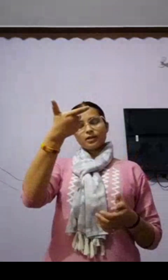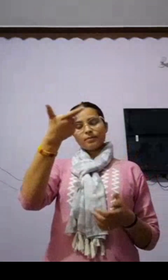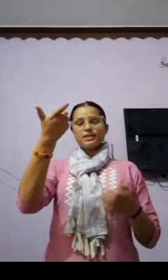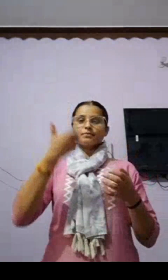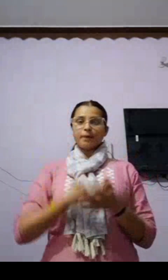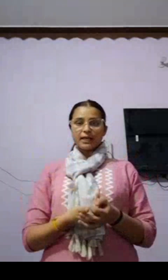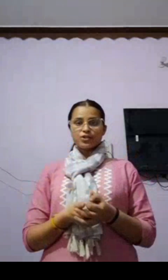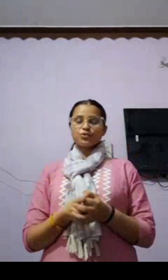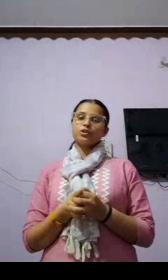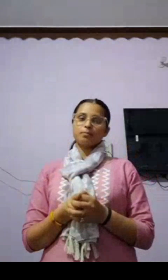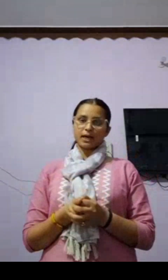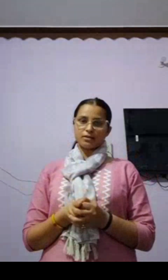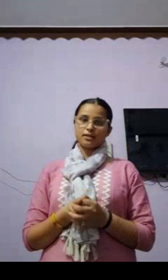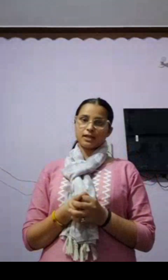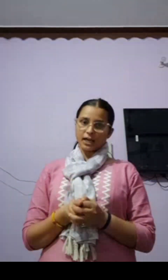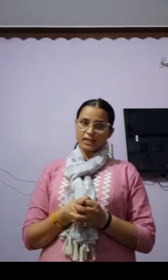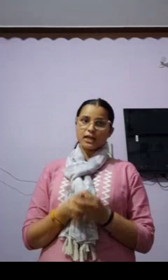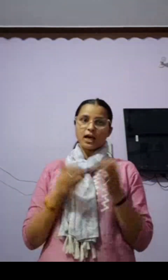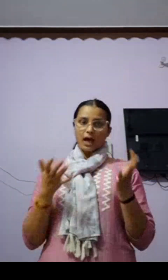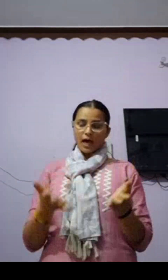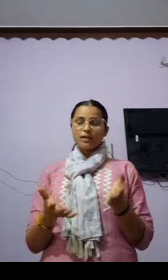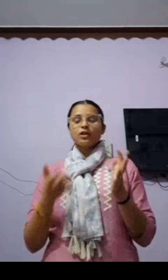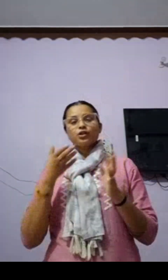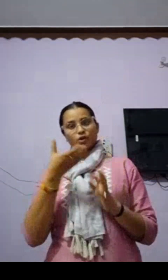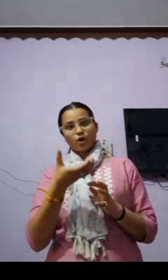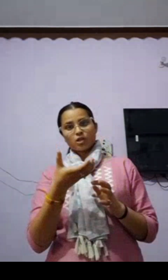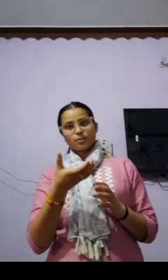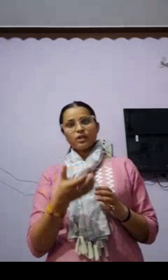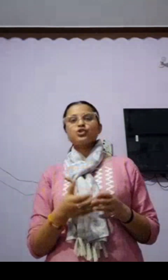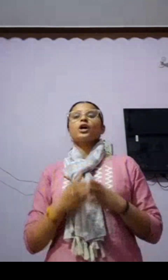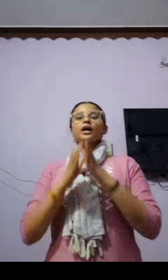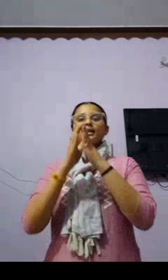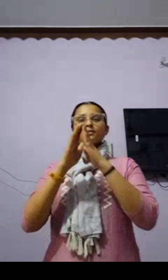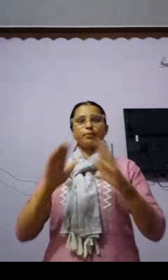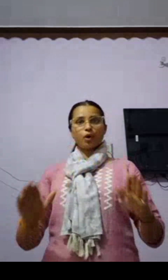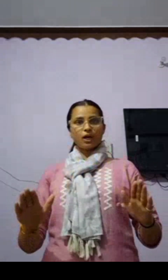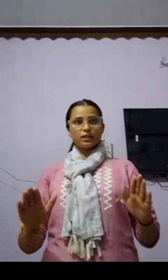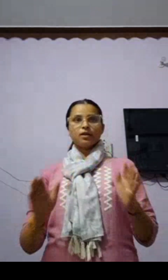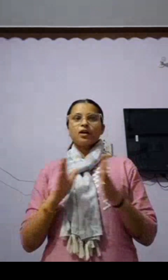is bind to the myosin head and the cross bridge is broken.